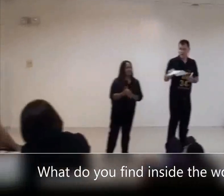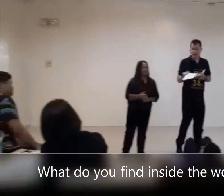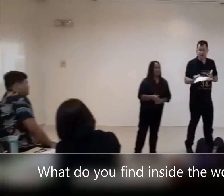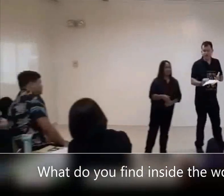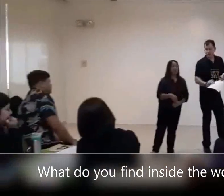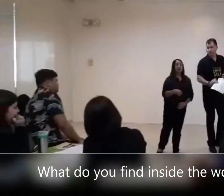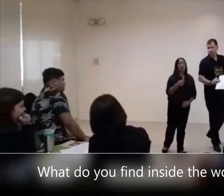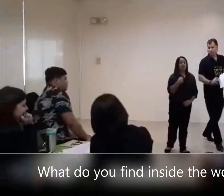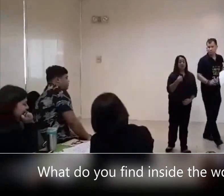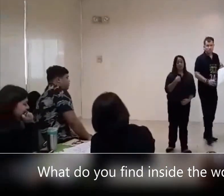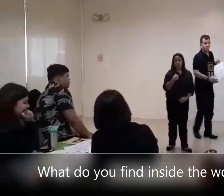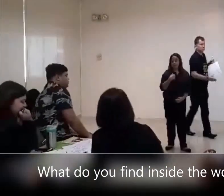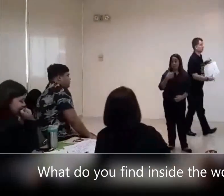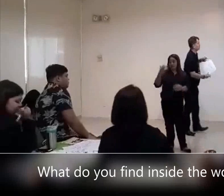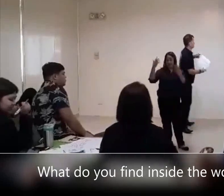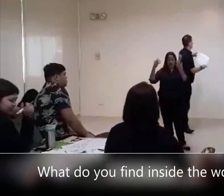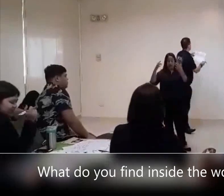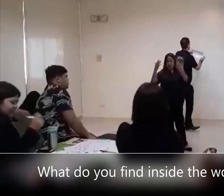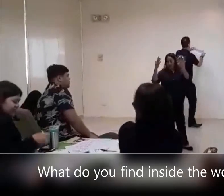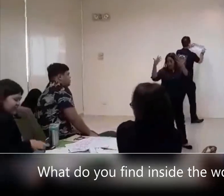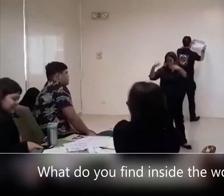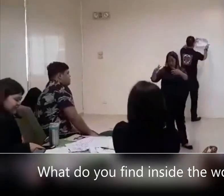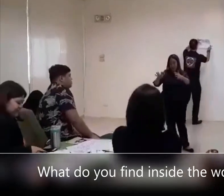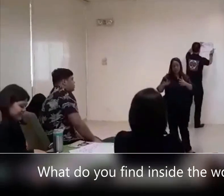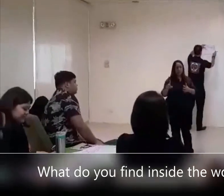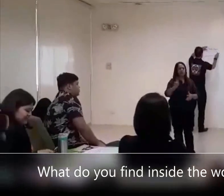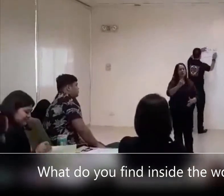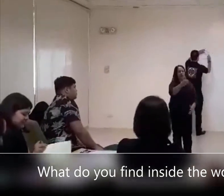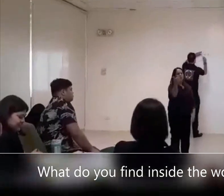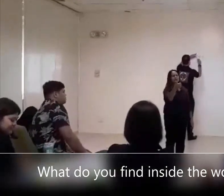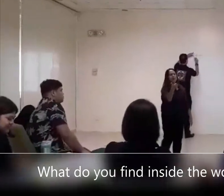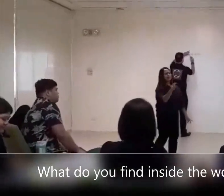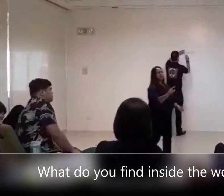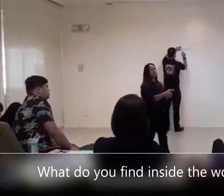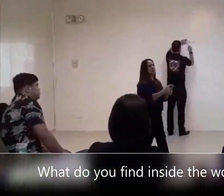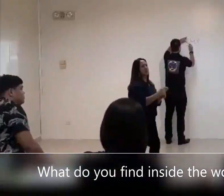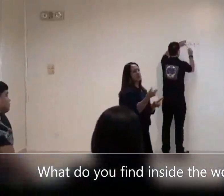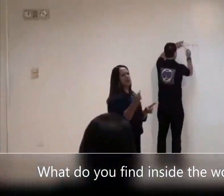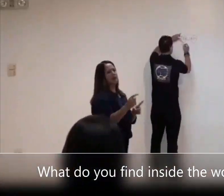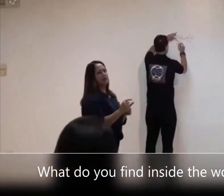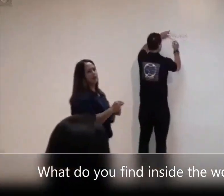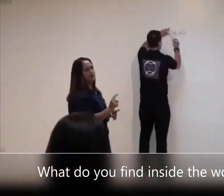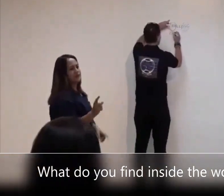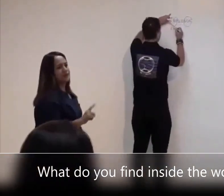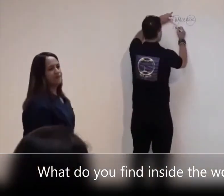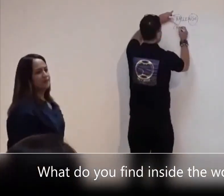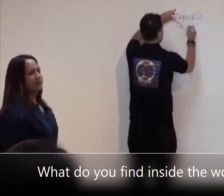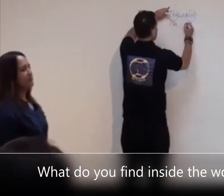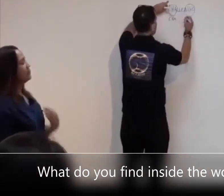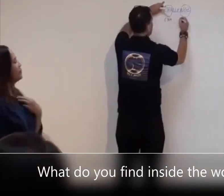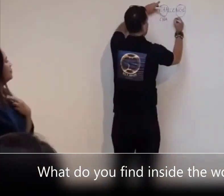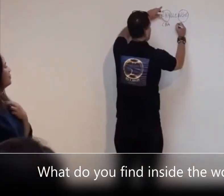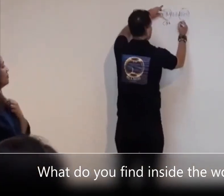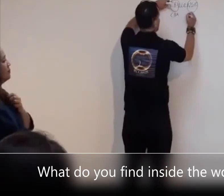And after, what do you find? If I go further,